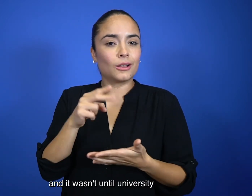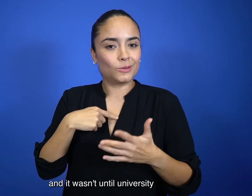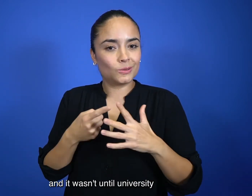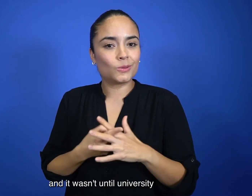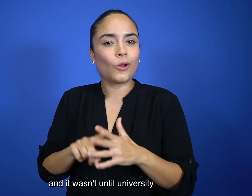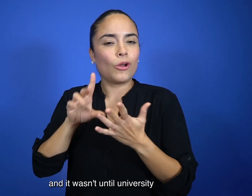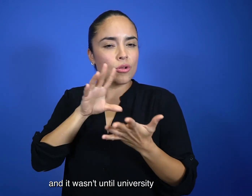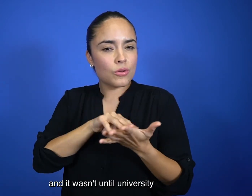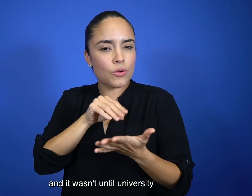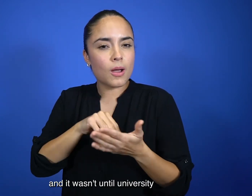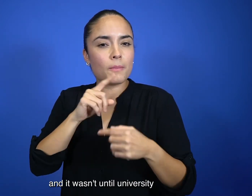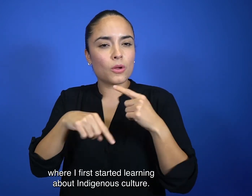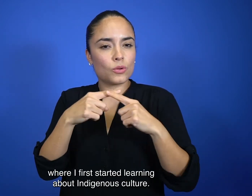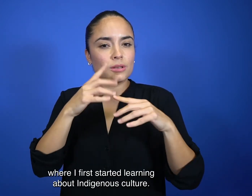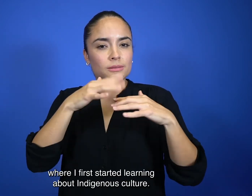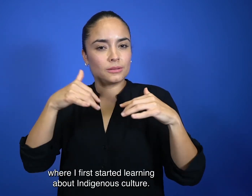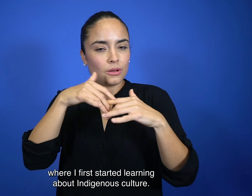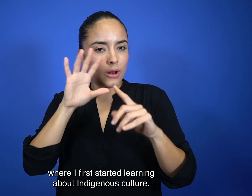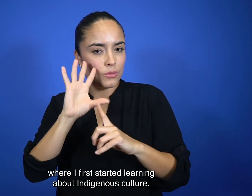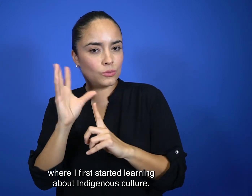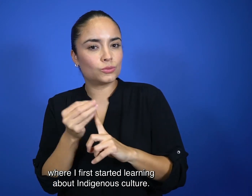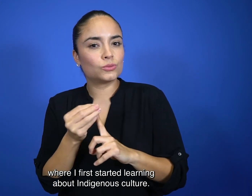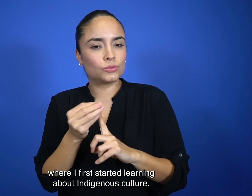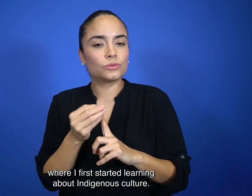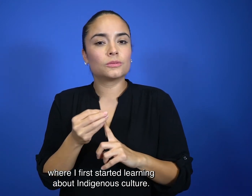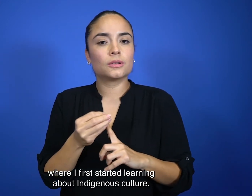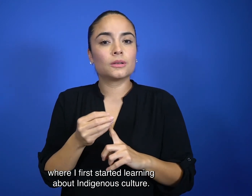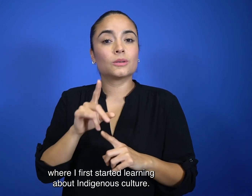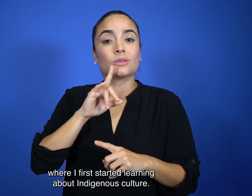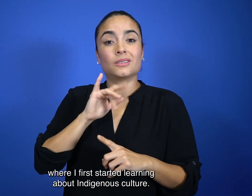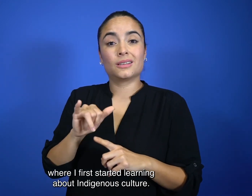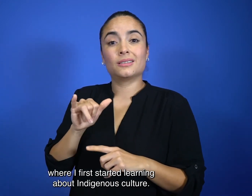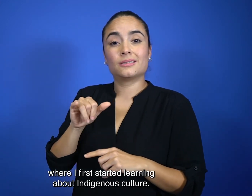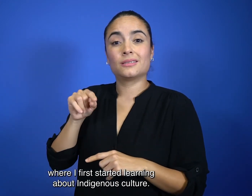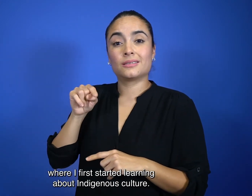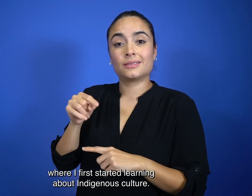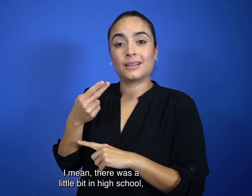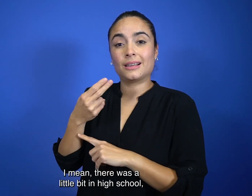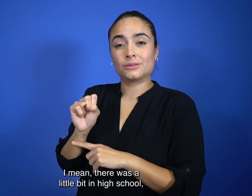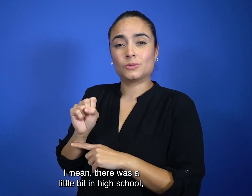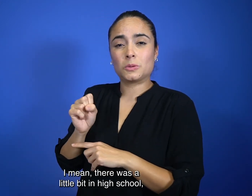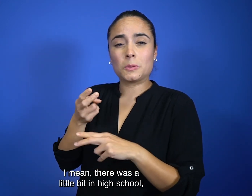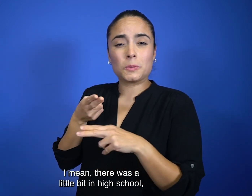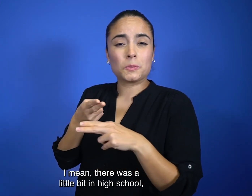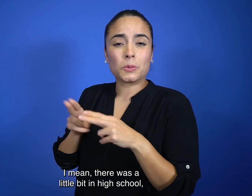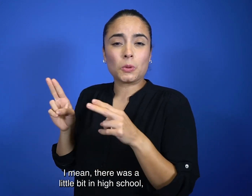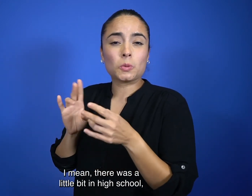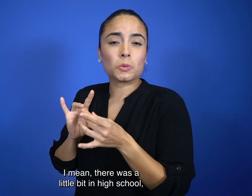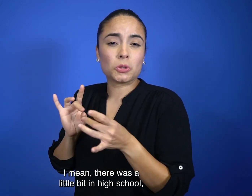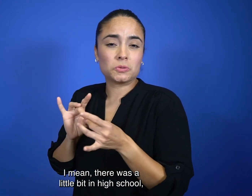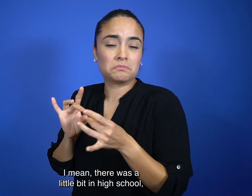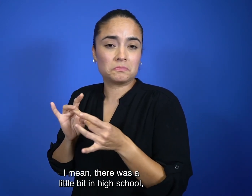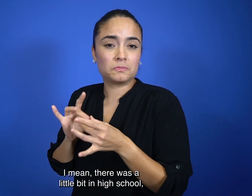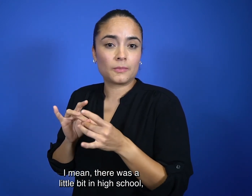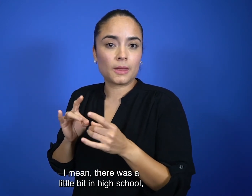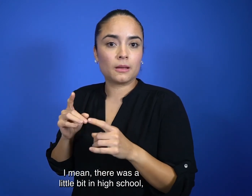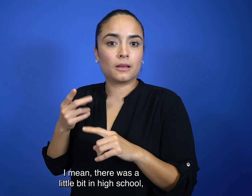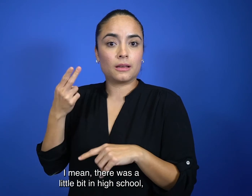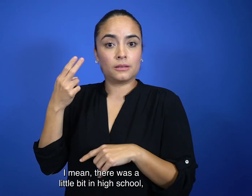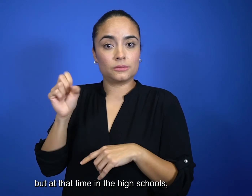wasn't until university where I first started learning about Indigenous culture. I mean, there was a little bit in high school, but at